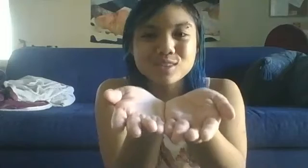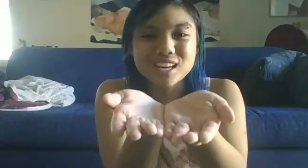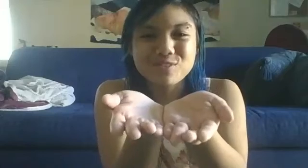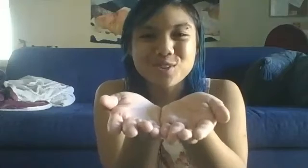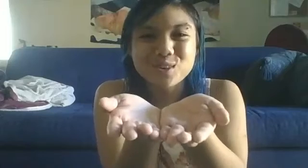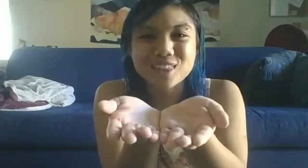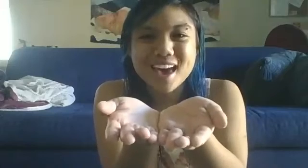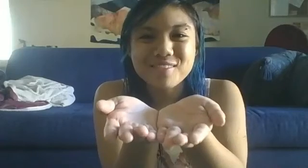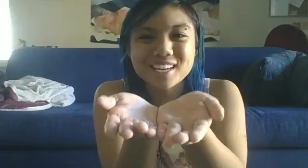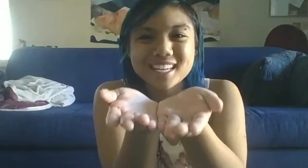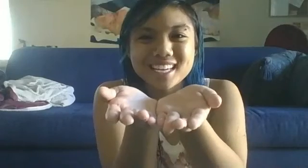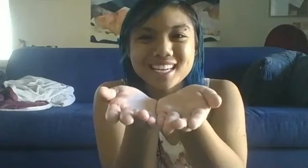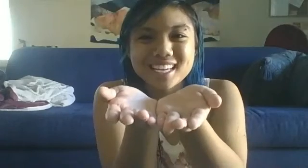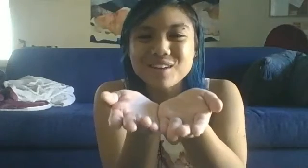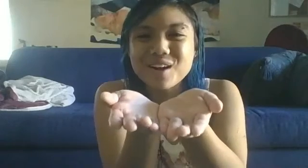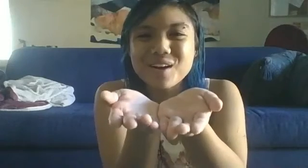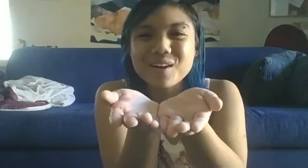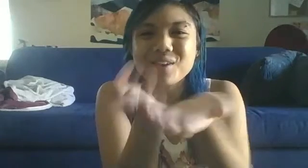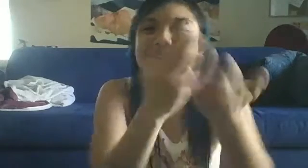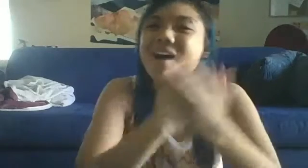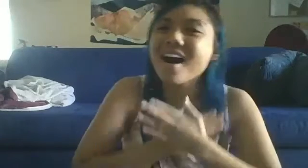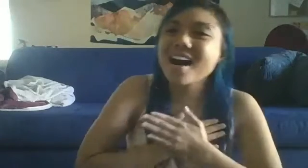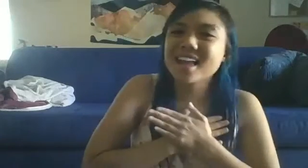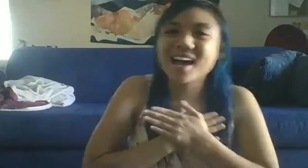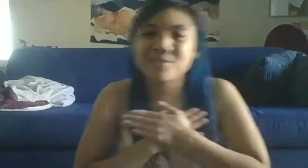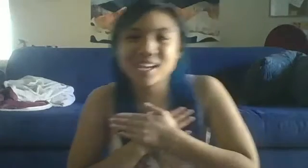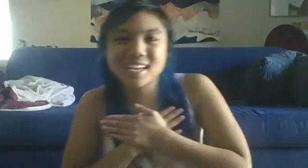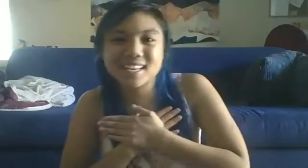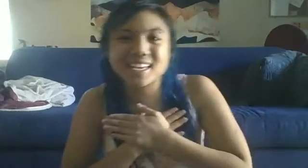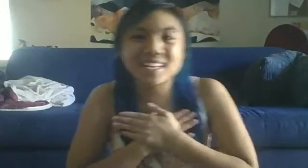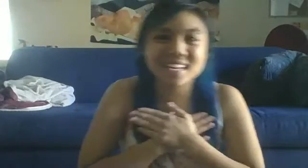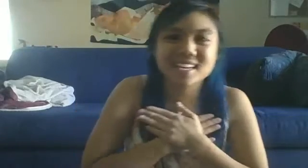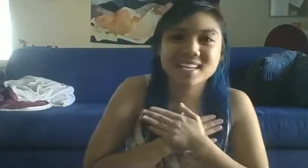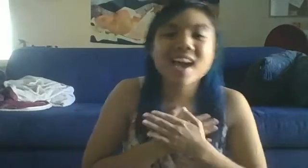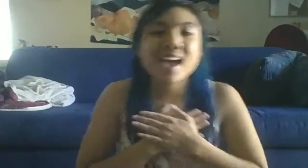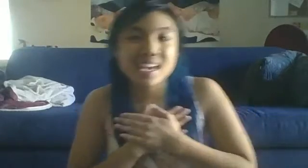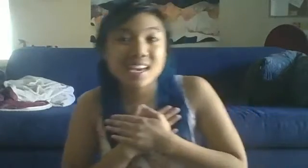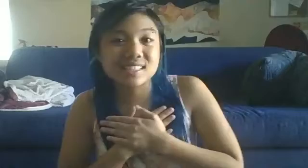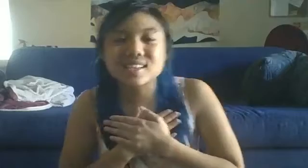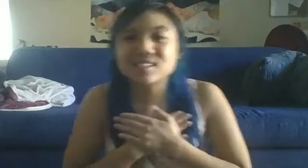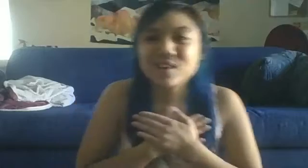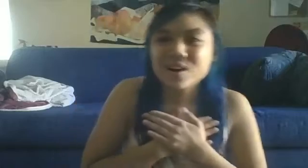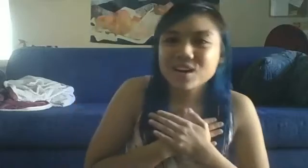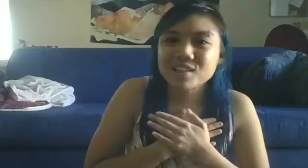give food that we need to grow. All I really need is a song in